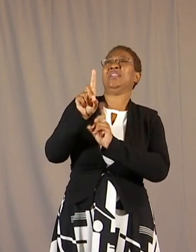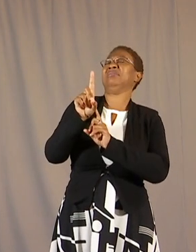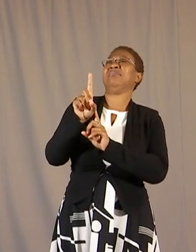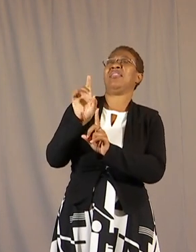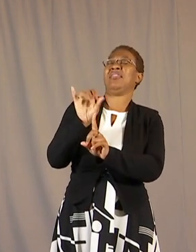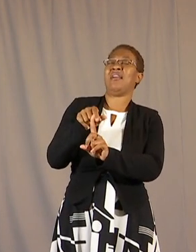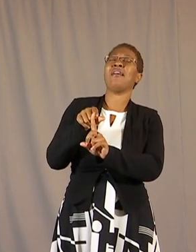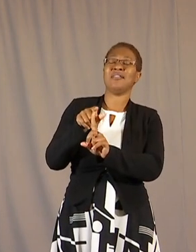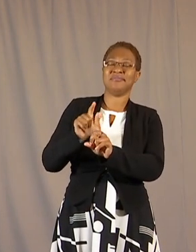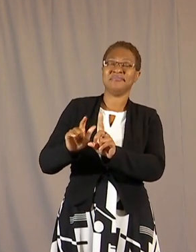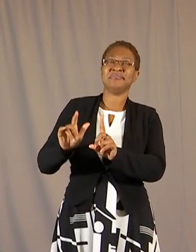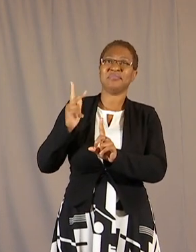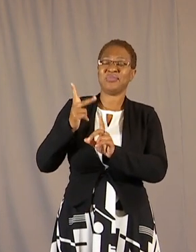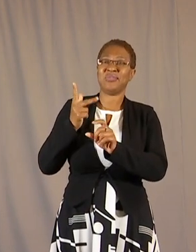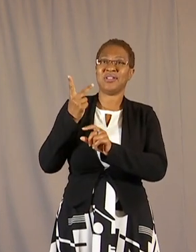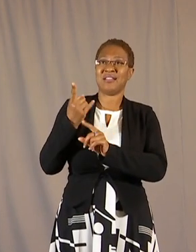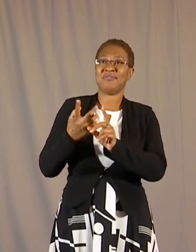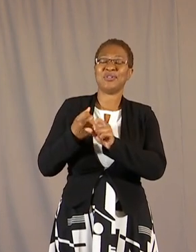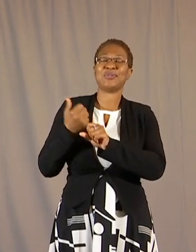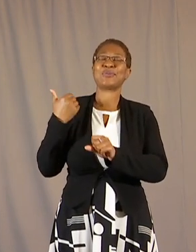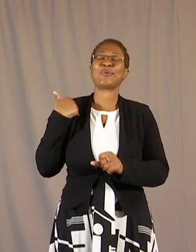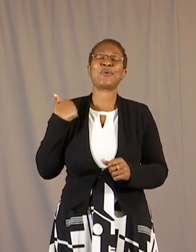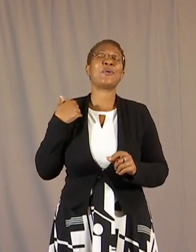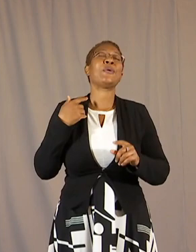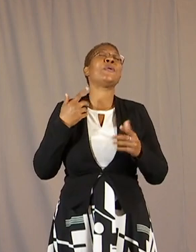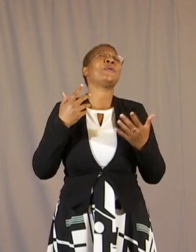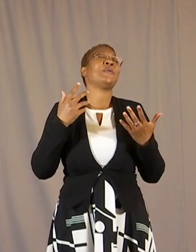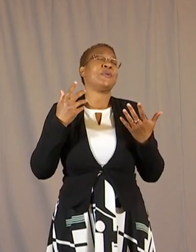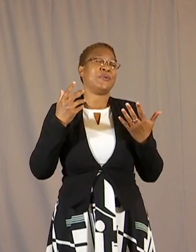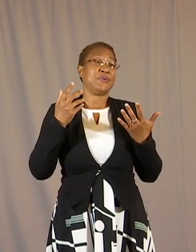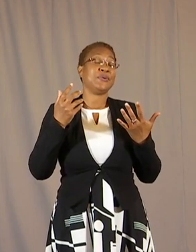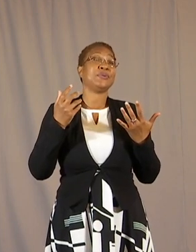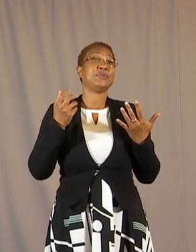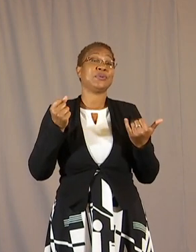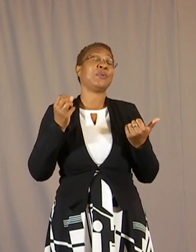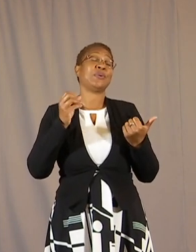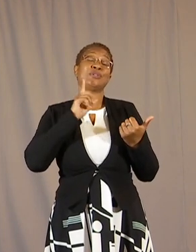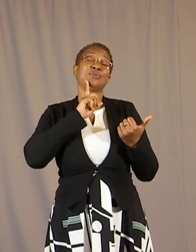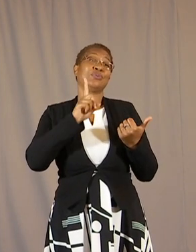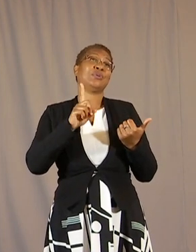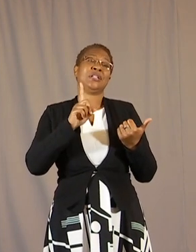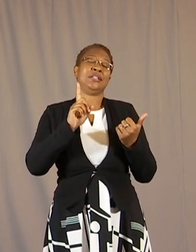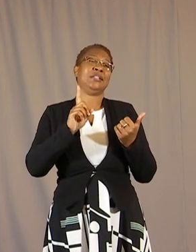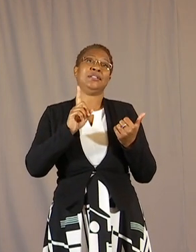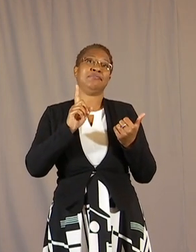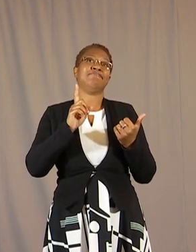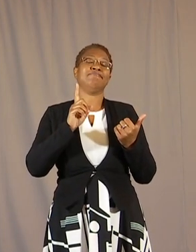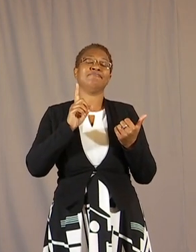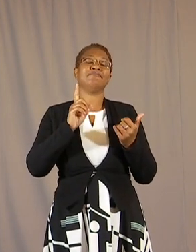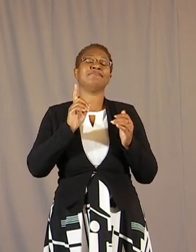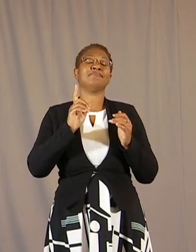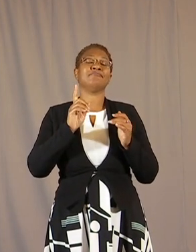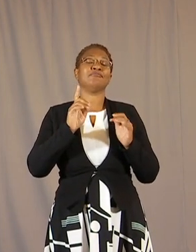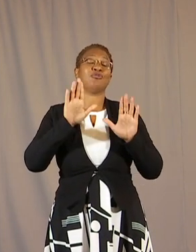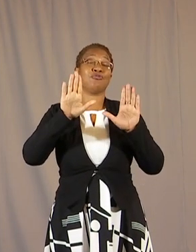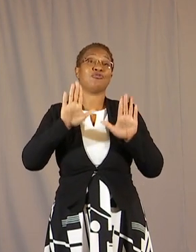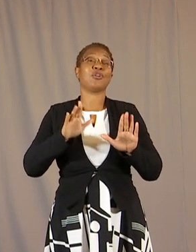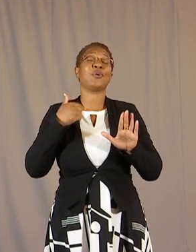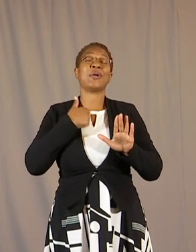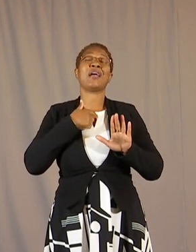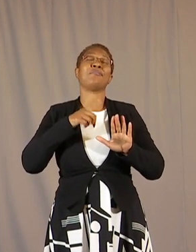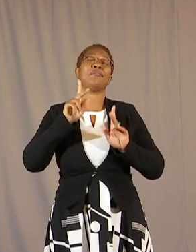I believe we're fortunate to have people like this doing important work in our state. So thank you,